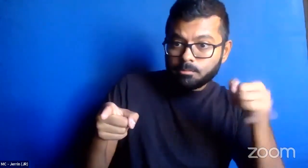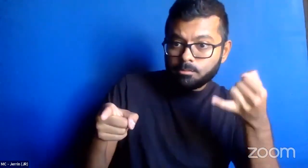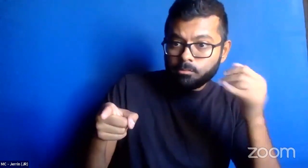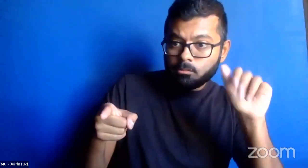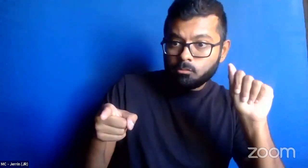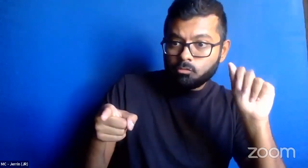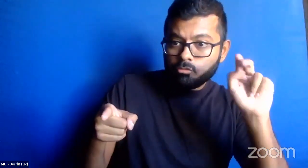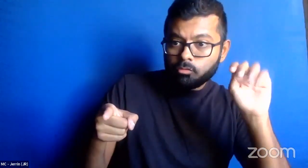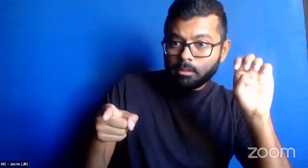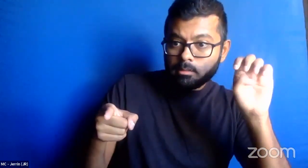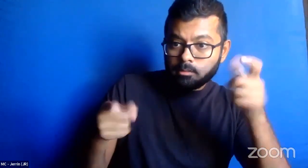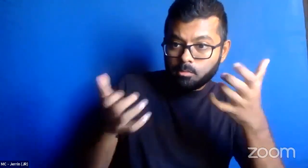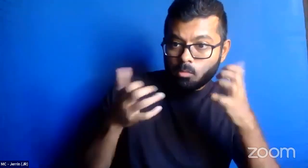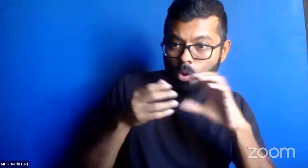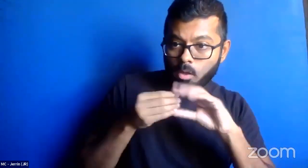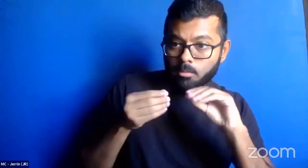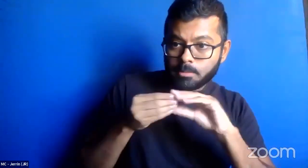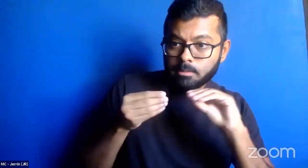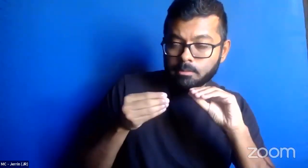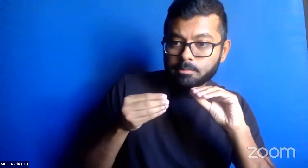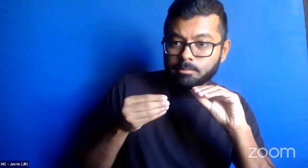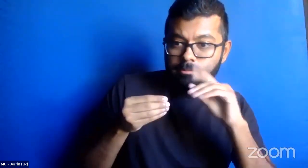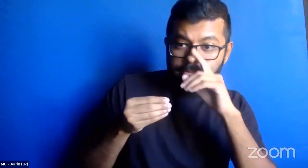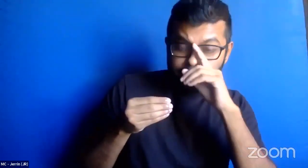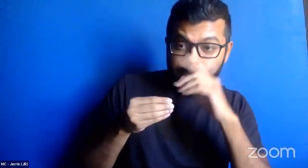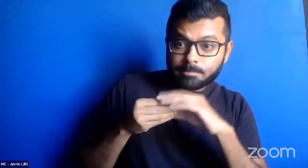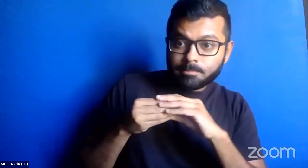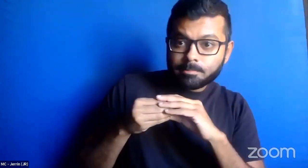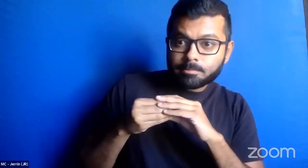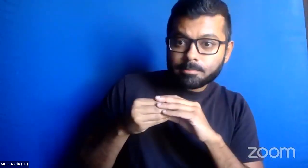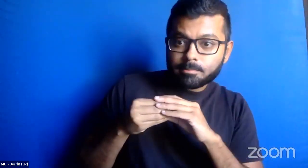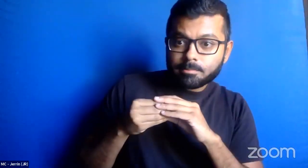your screen up. Did you want to make a comment?